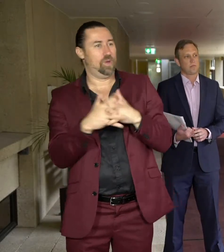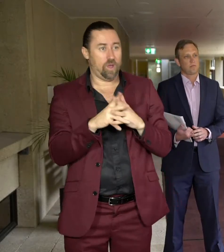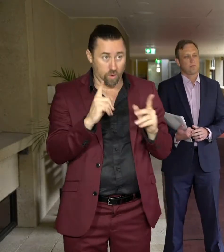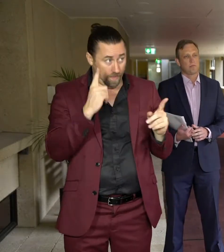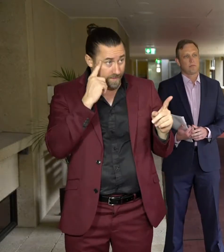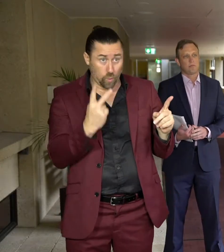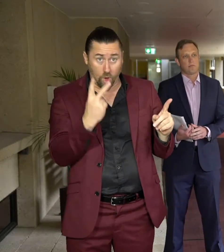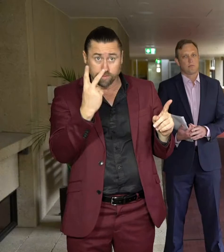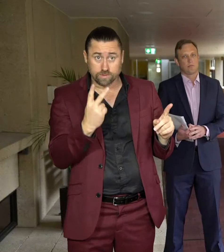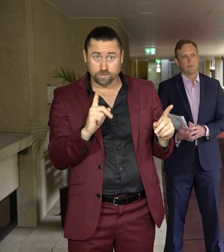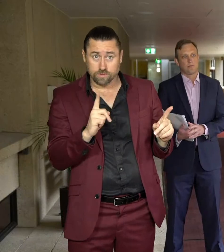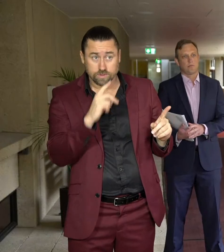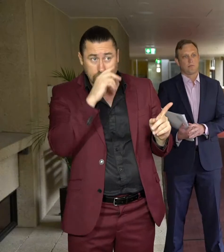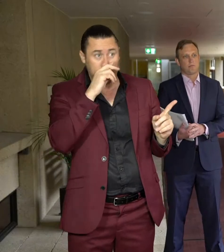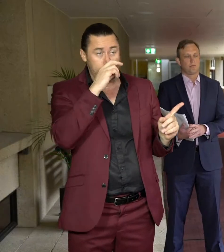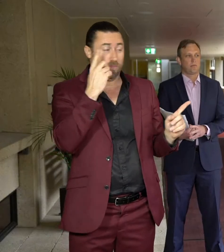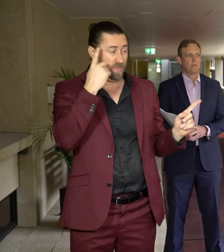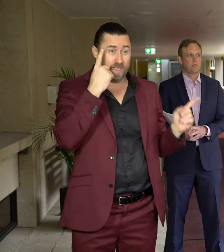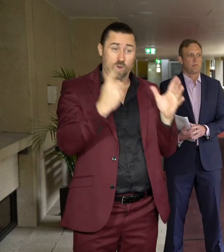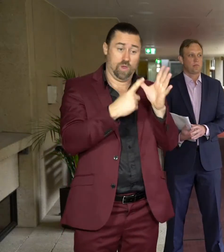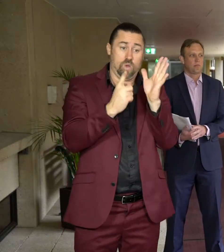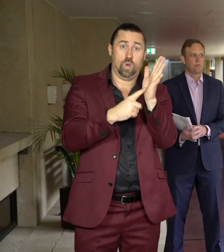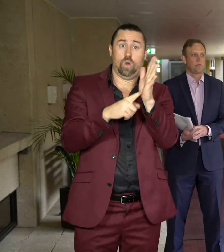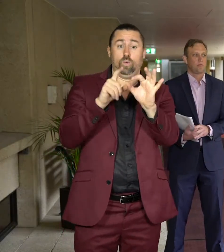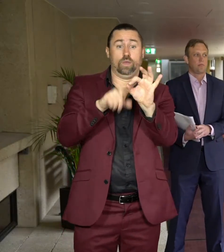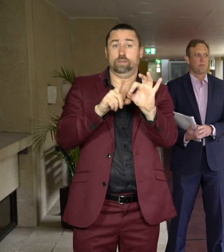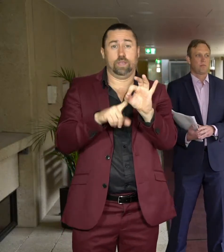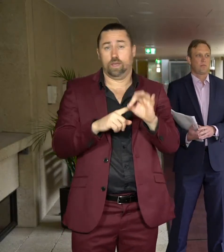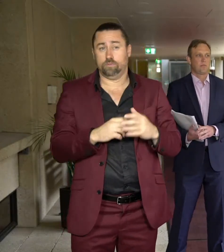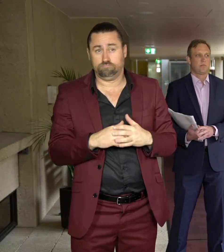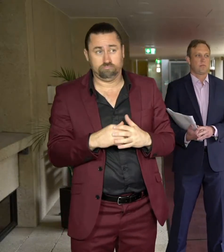believe at this stage everyone in Queensland